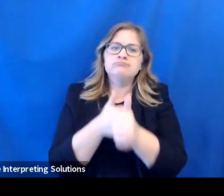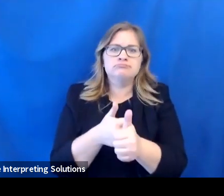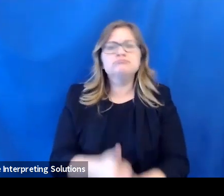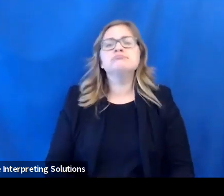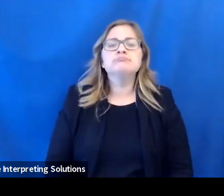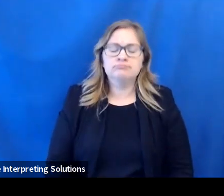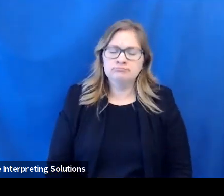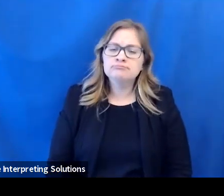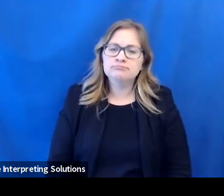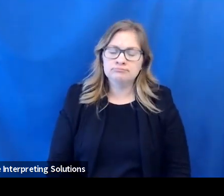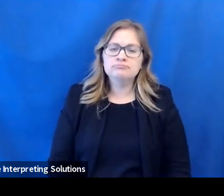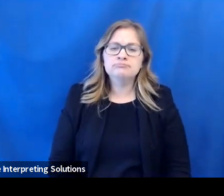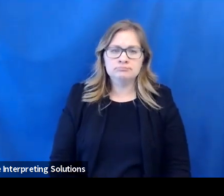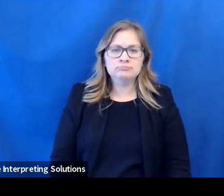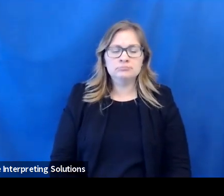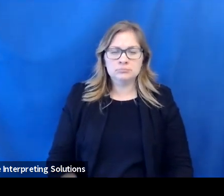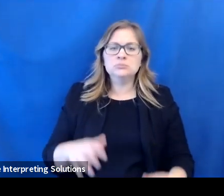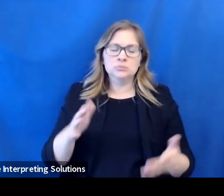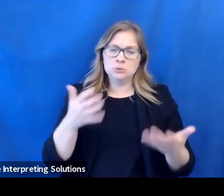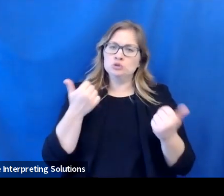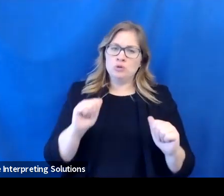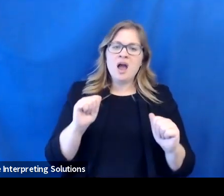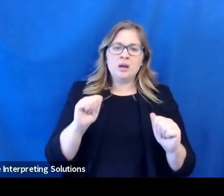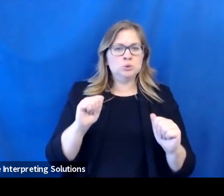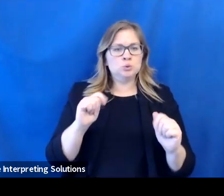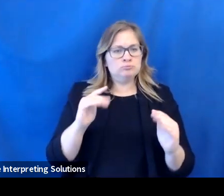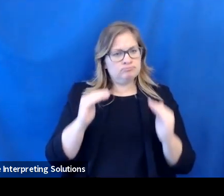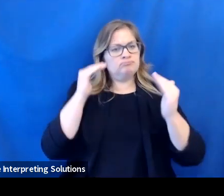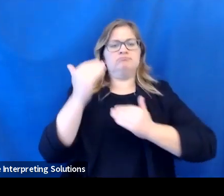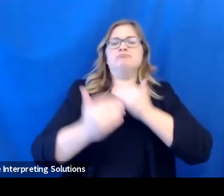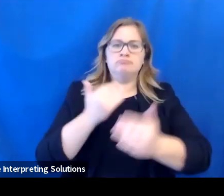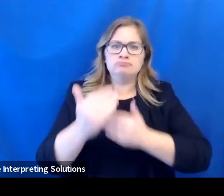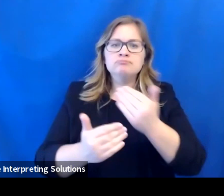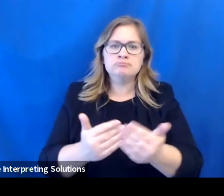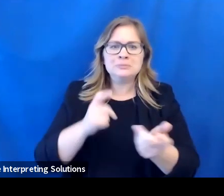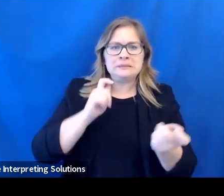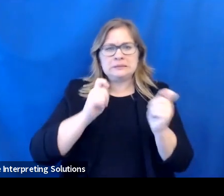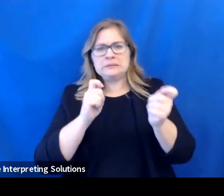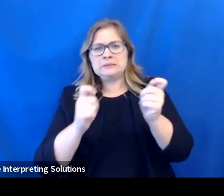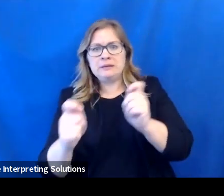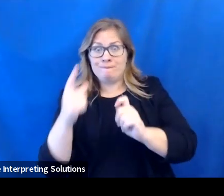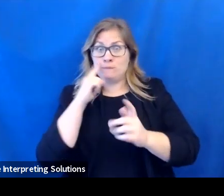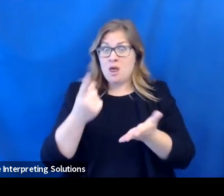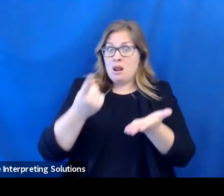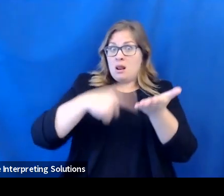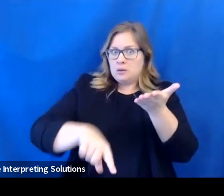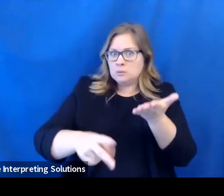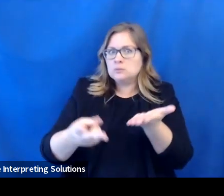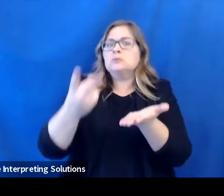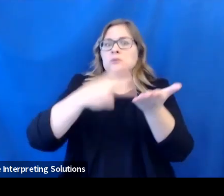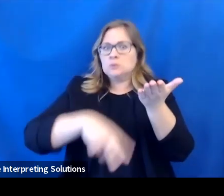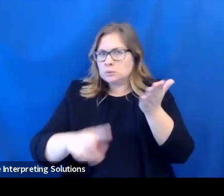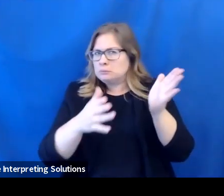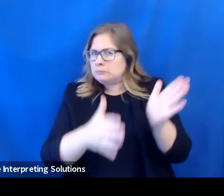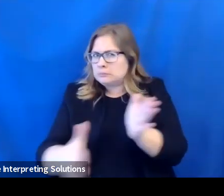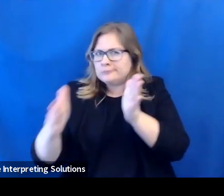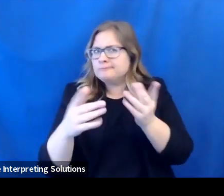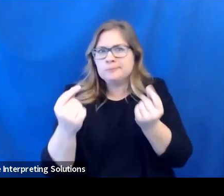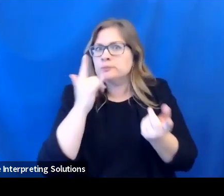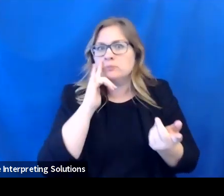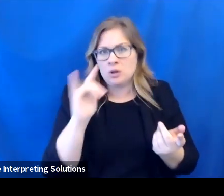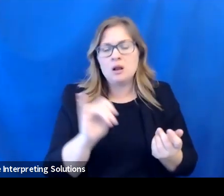and then it'll be ever evolving over the next week or so as we get closer to how it's going to look. Okay, thank